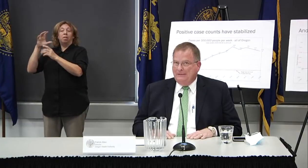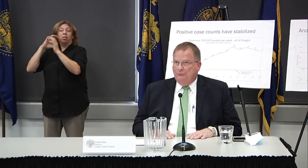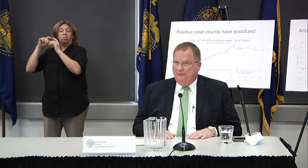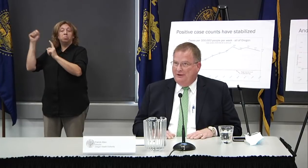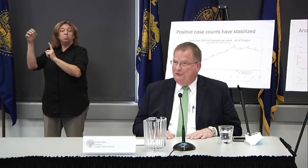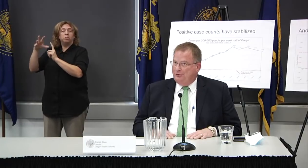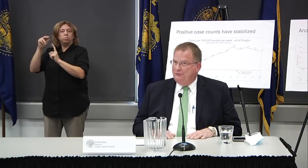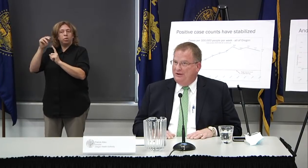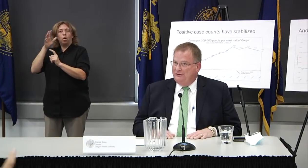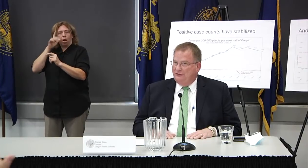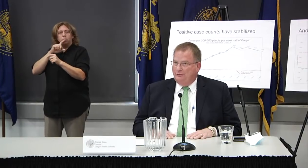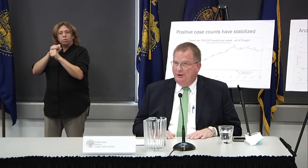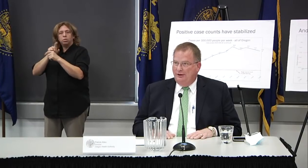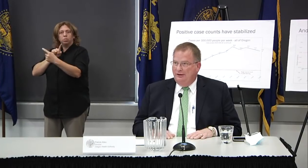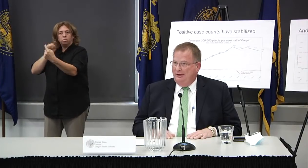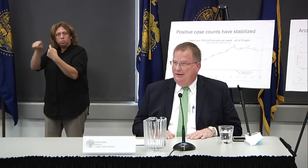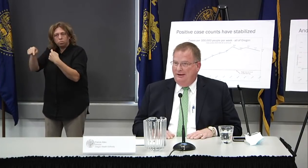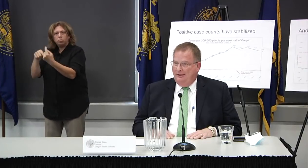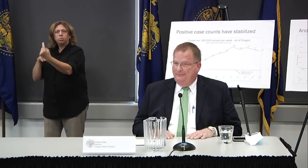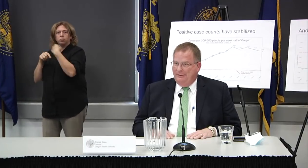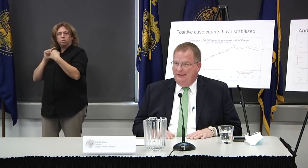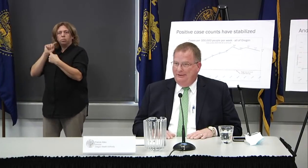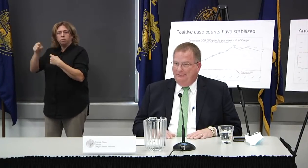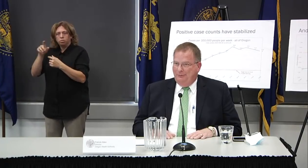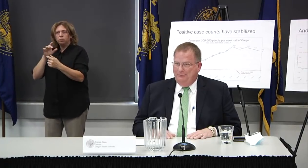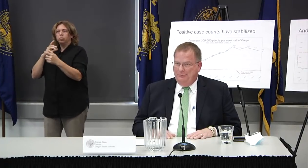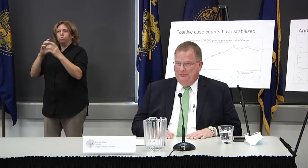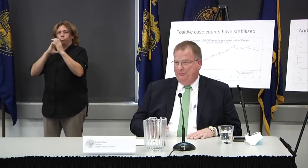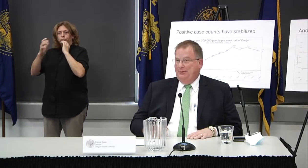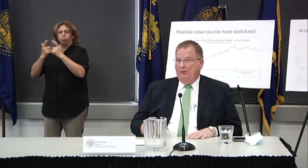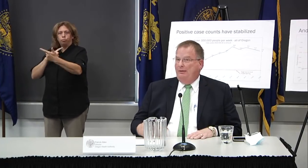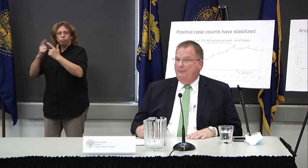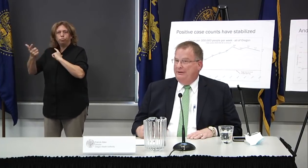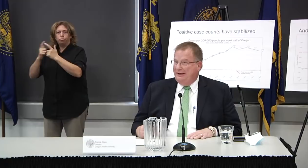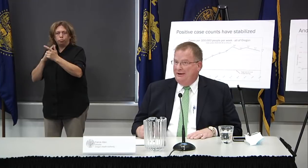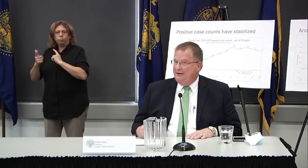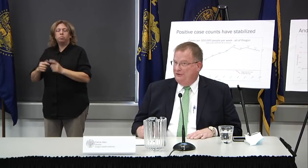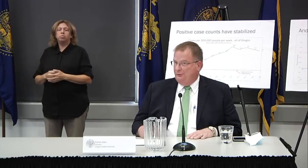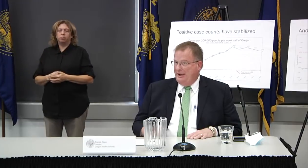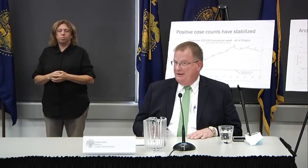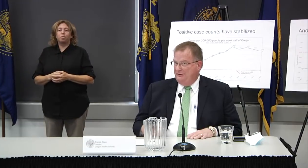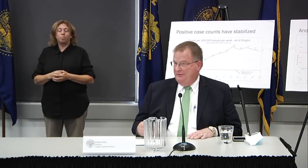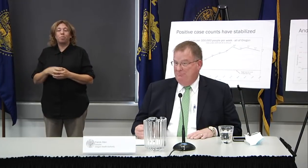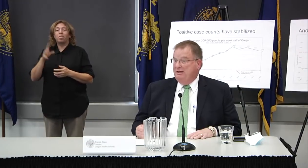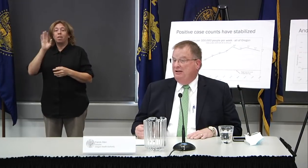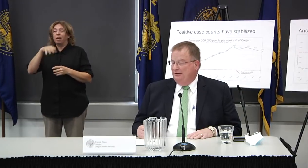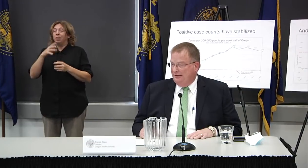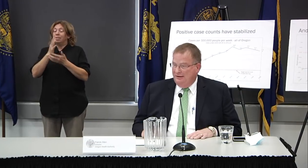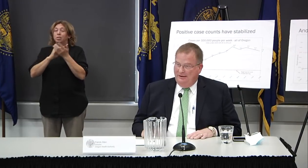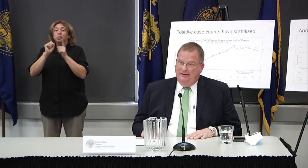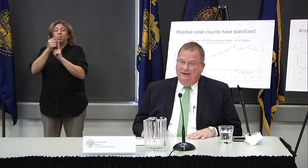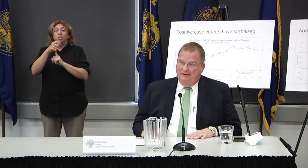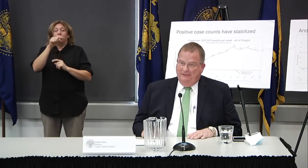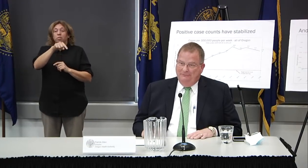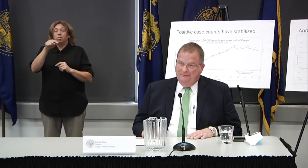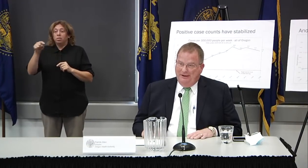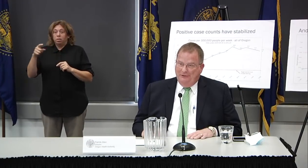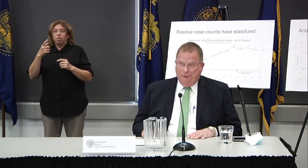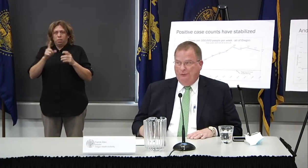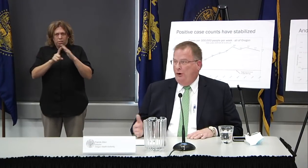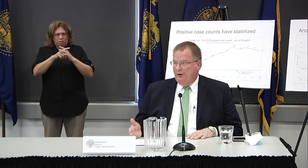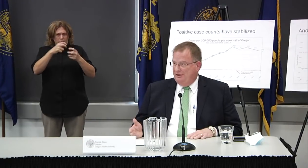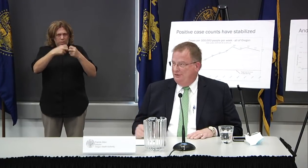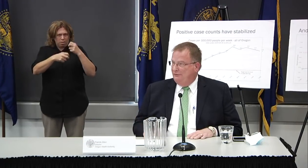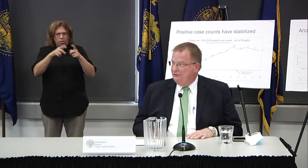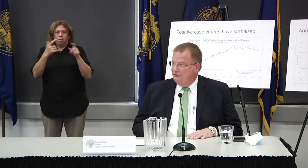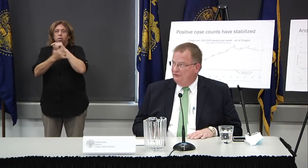honestly, we've had circumstances where there's been a problem and a county has reacted immediately.